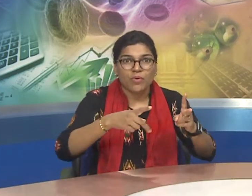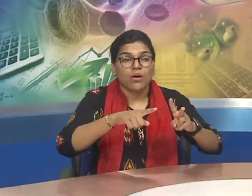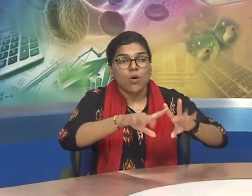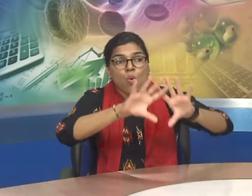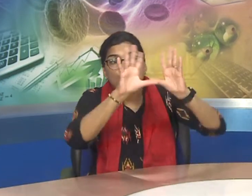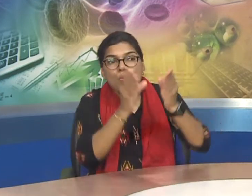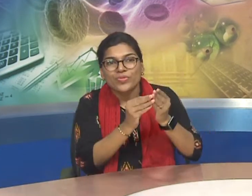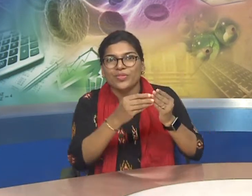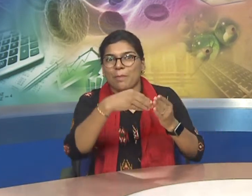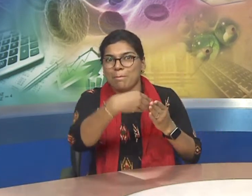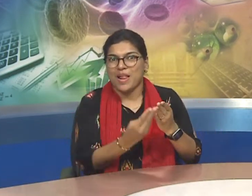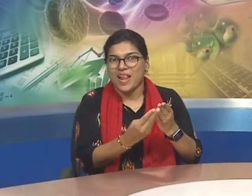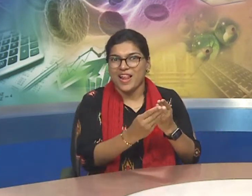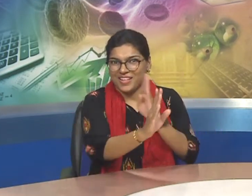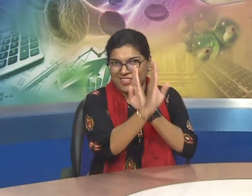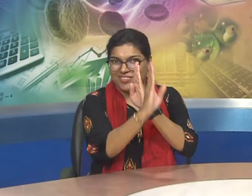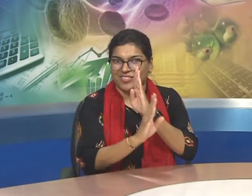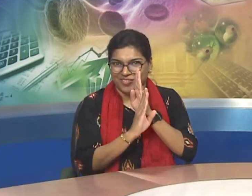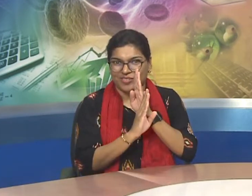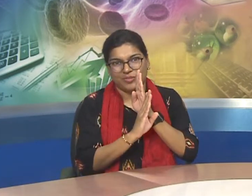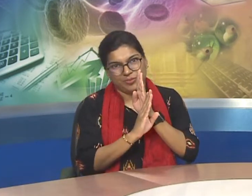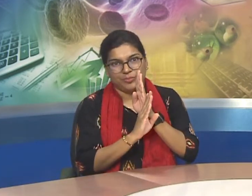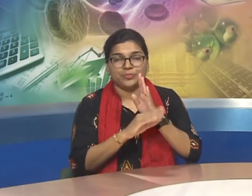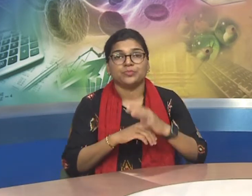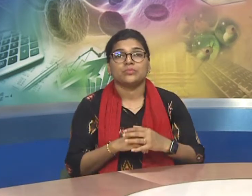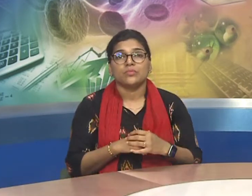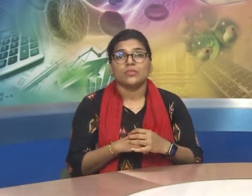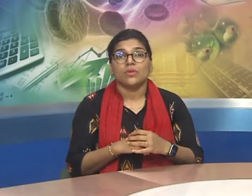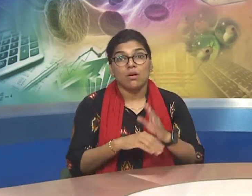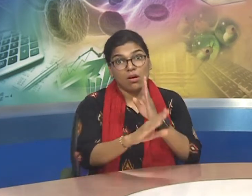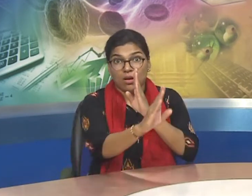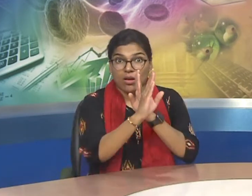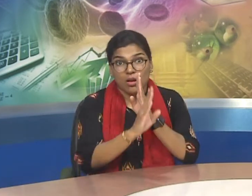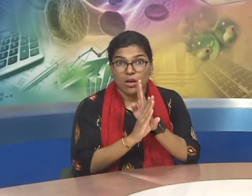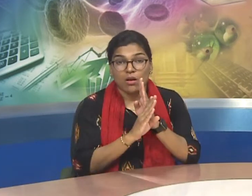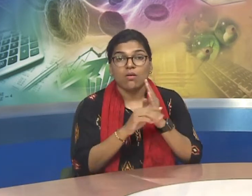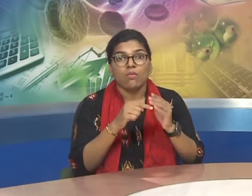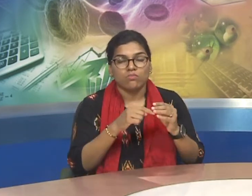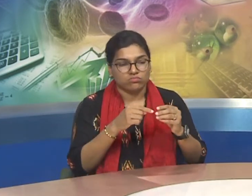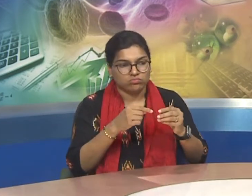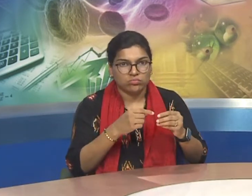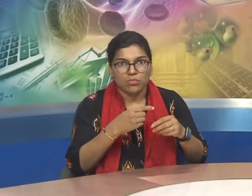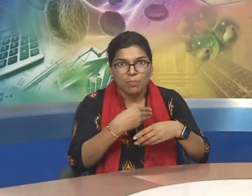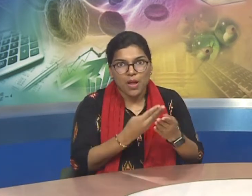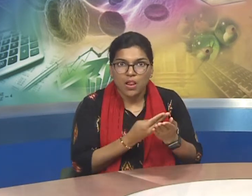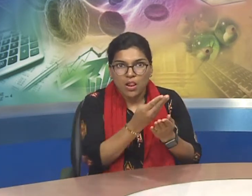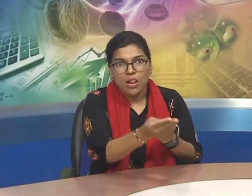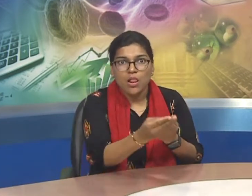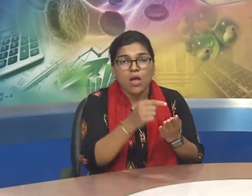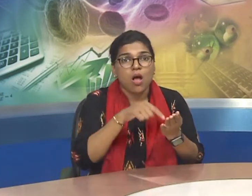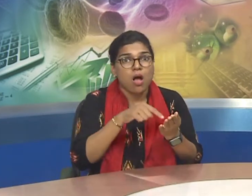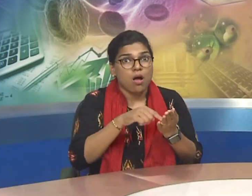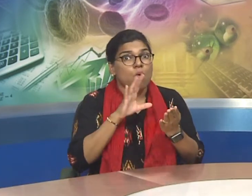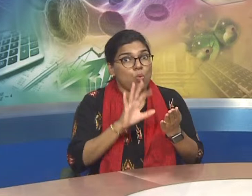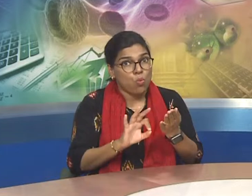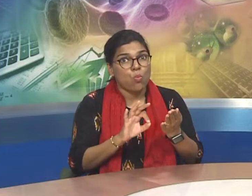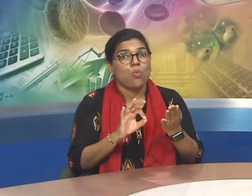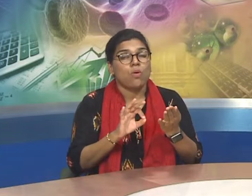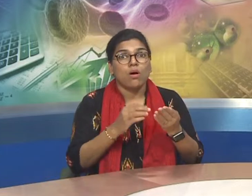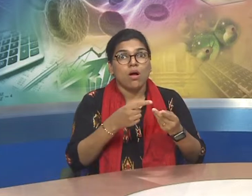Circulation section involves direct interaction between the users and staff, and therefore it